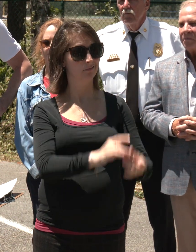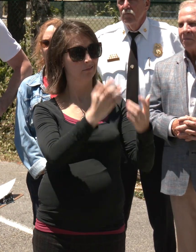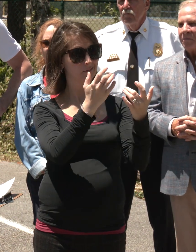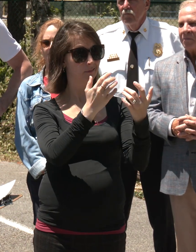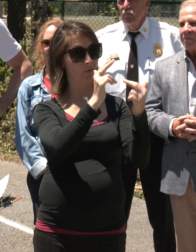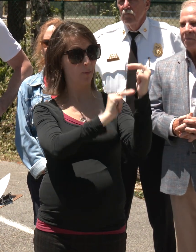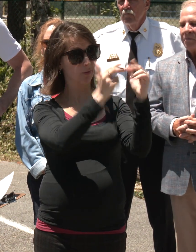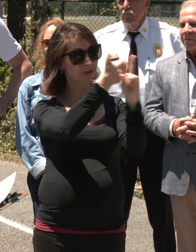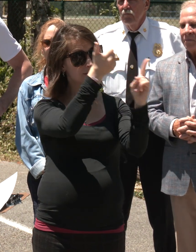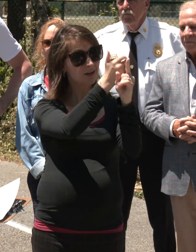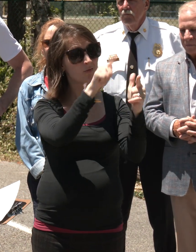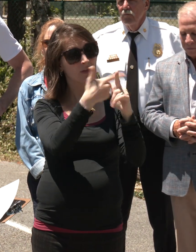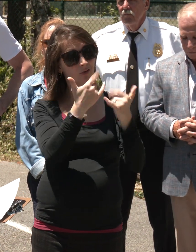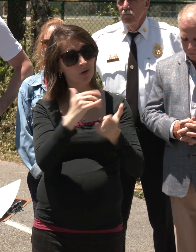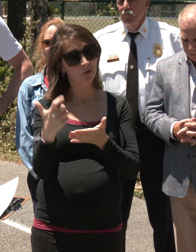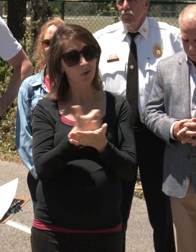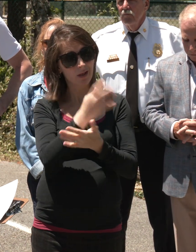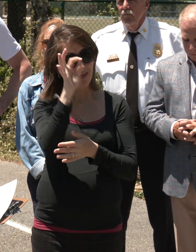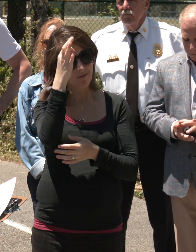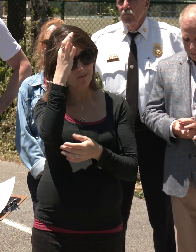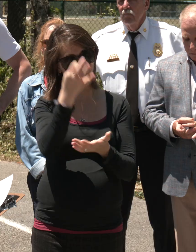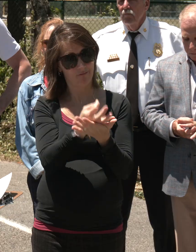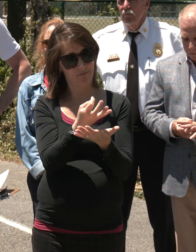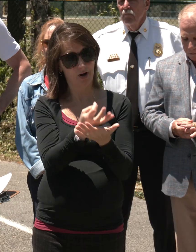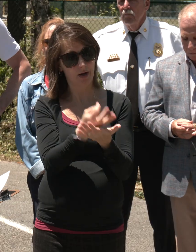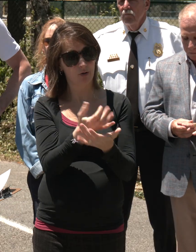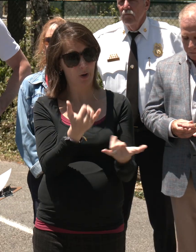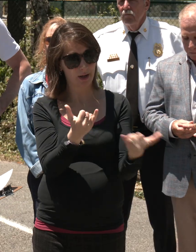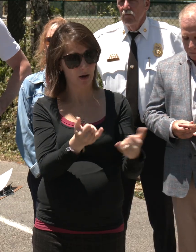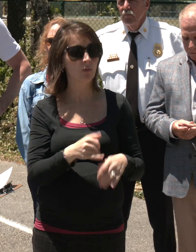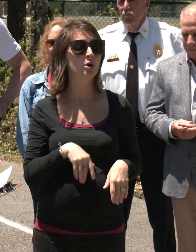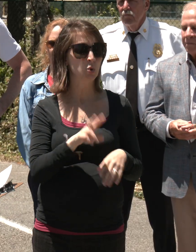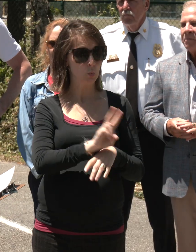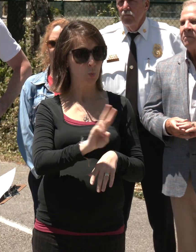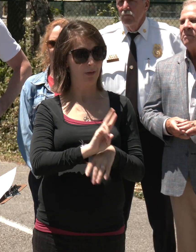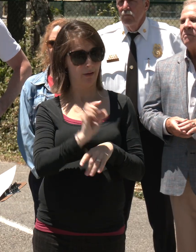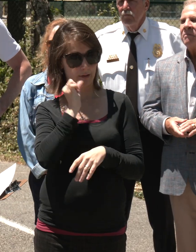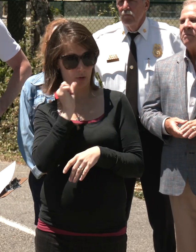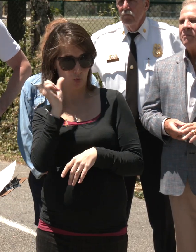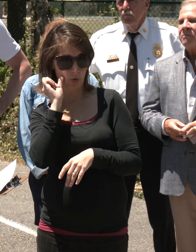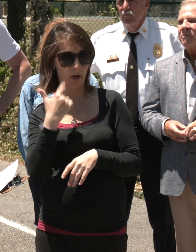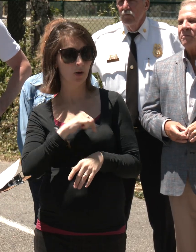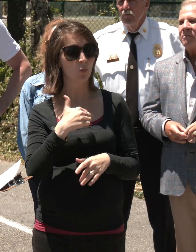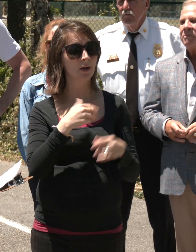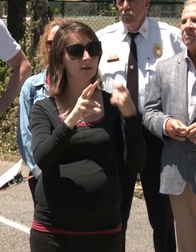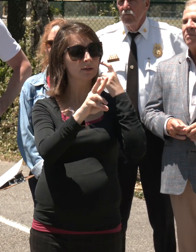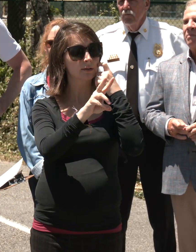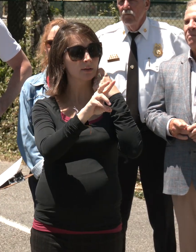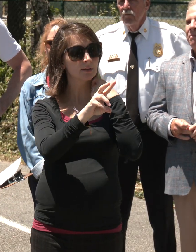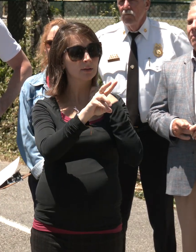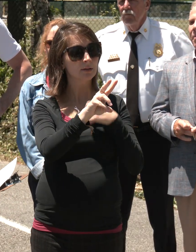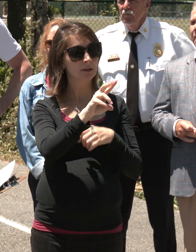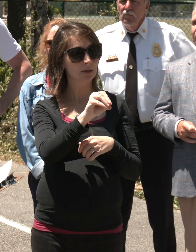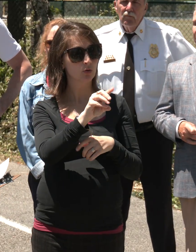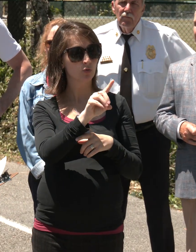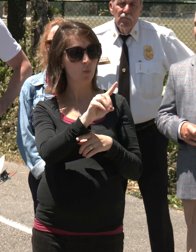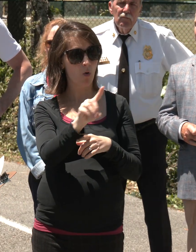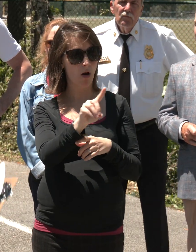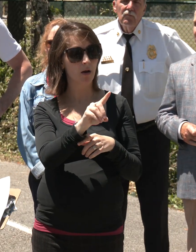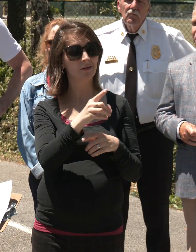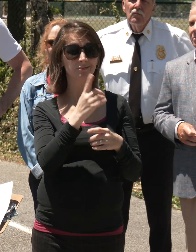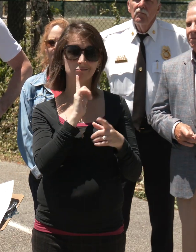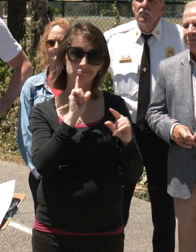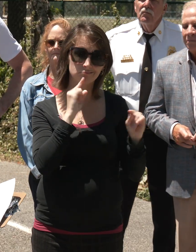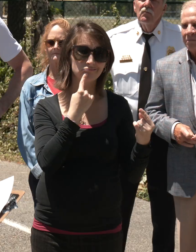state and federal funding. As of 2:30 p.m. yesterday, we had 601 severe